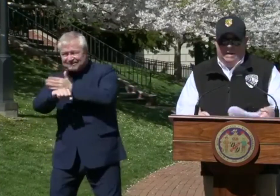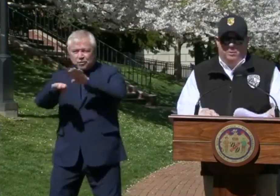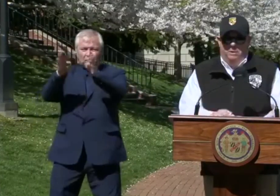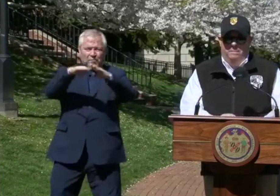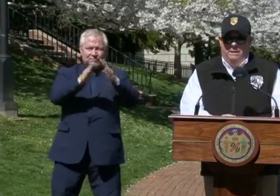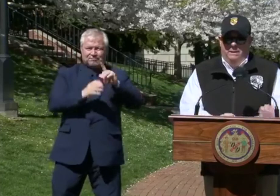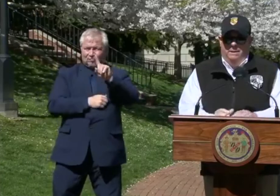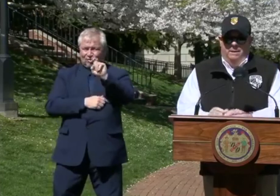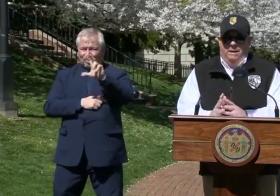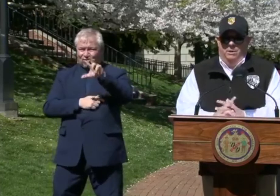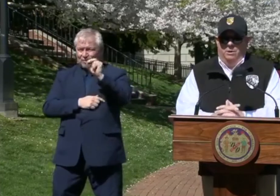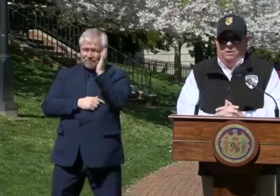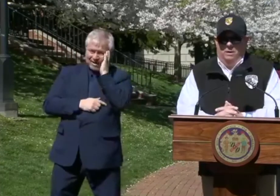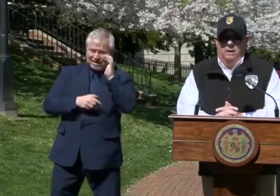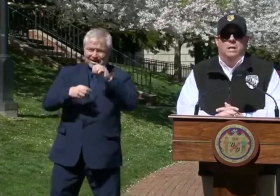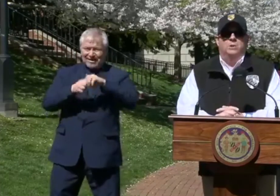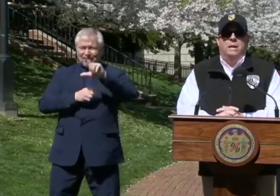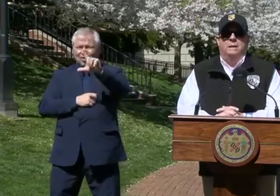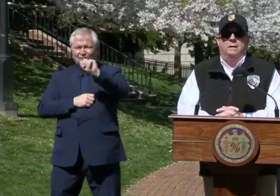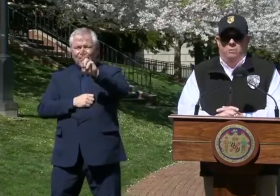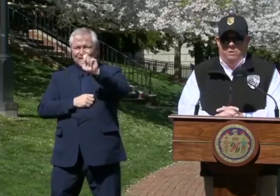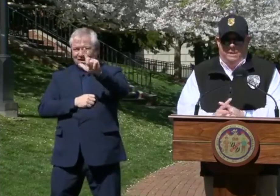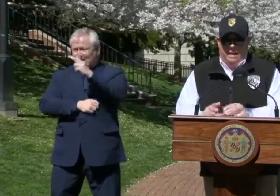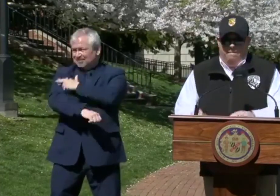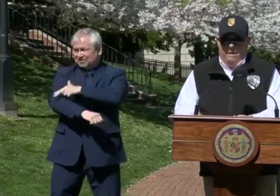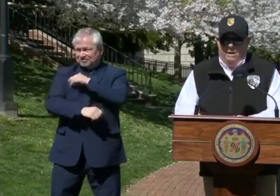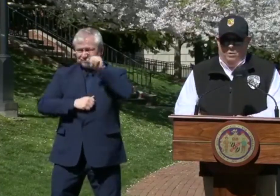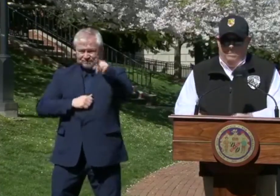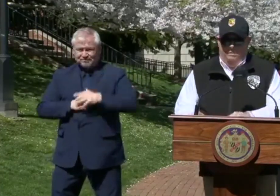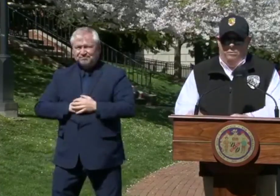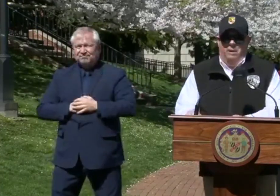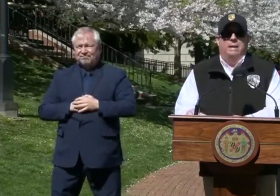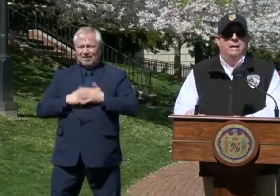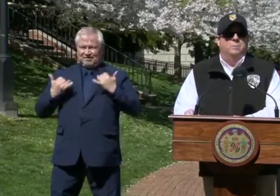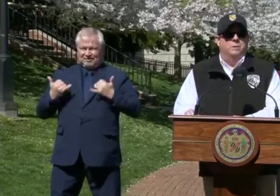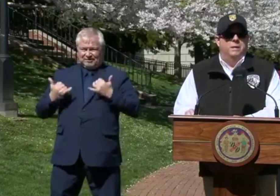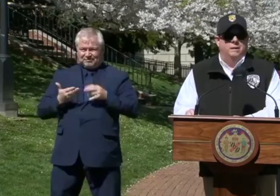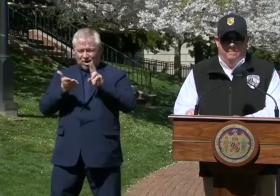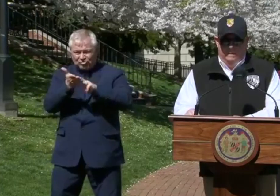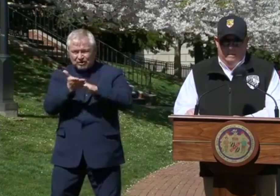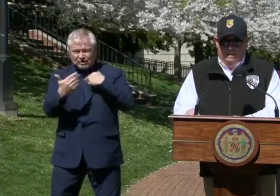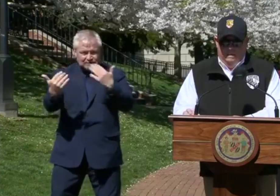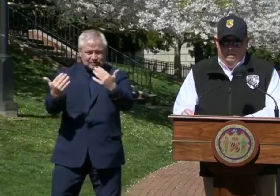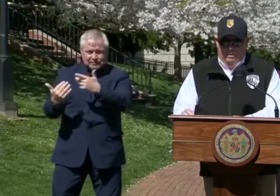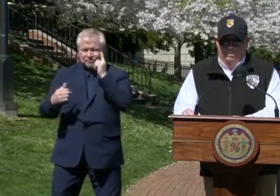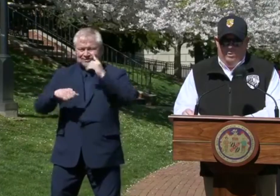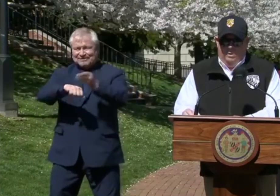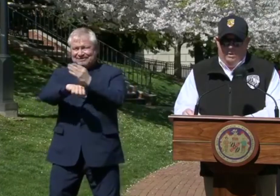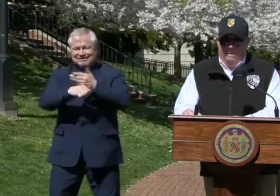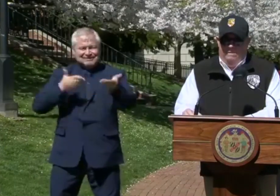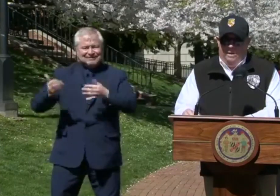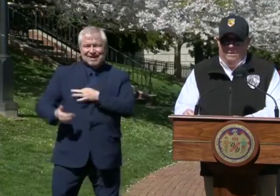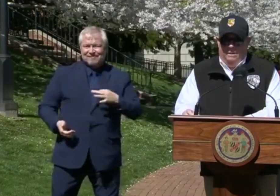Laurel Hospital and is currently contracting for staff and equipment for that hospital site. We have